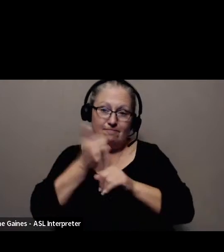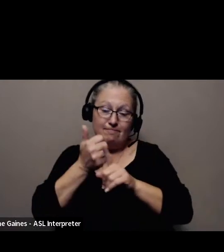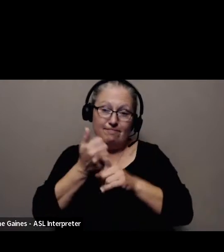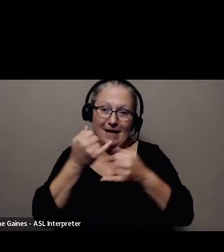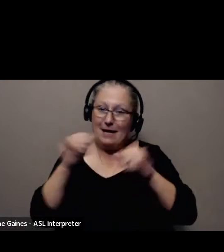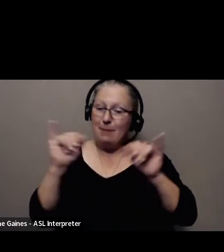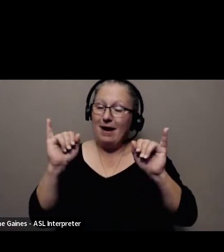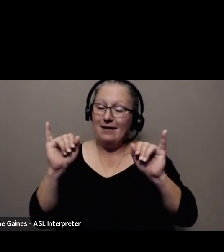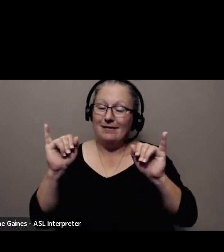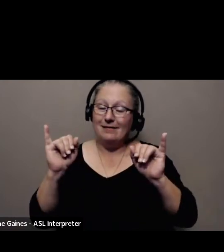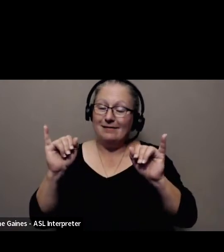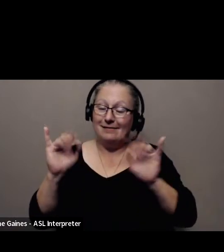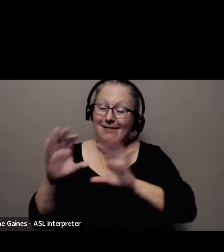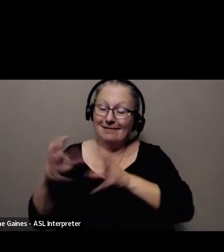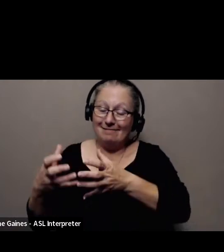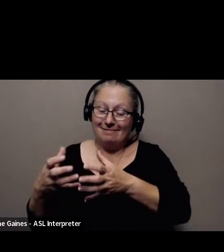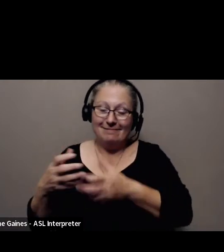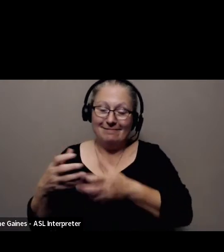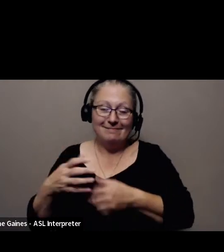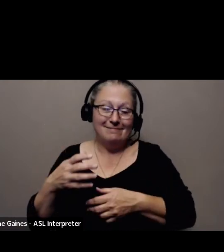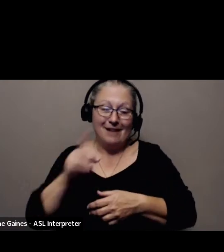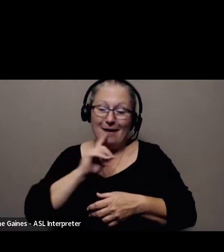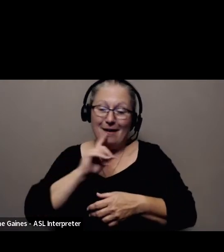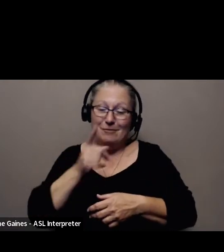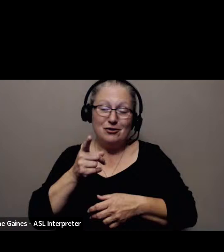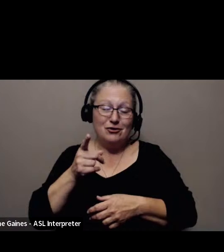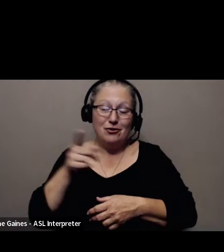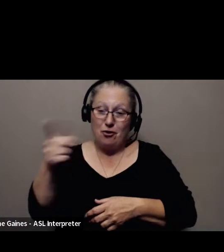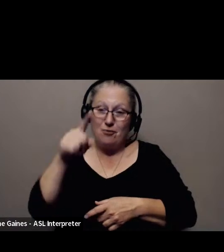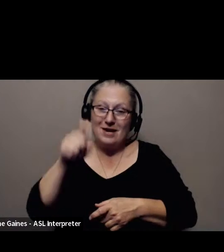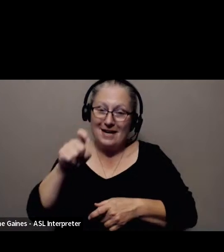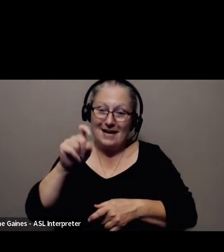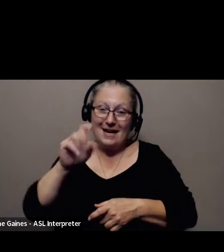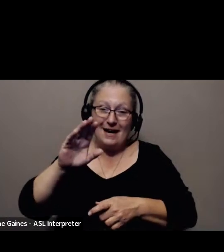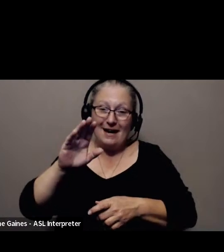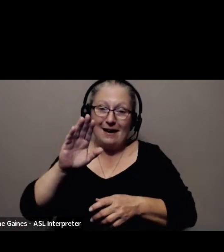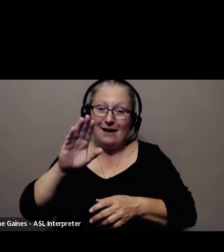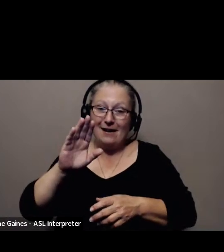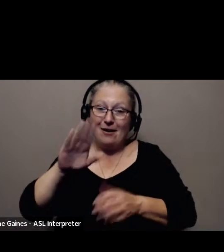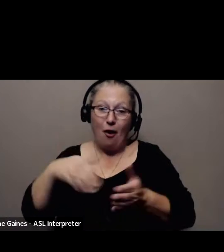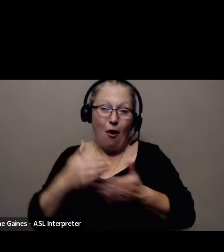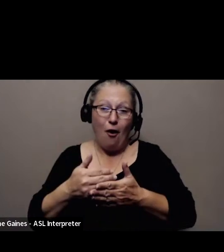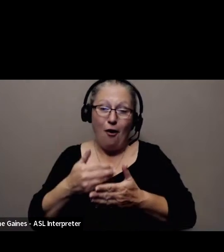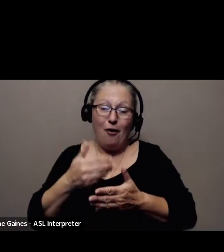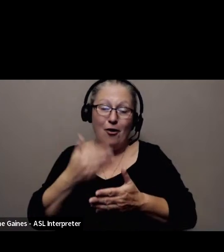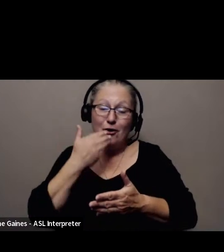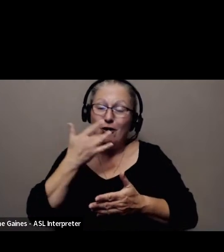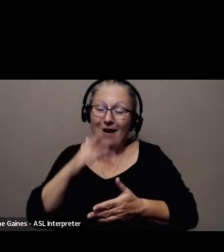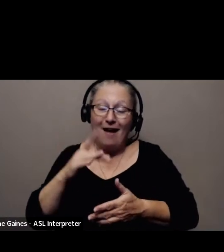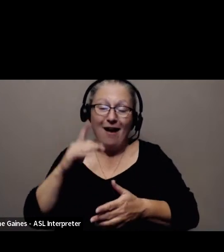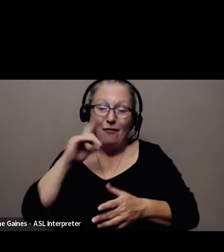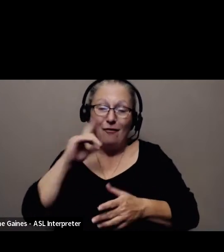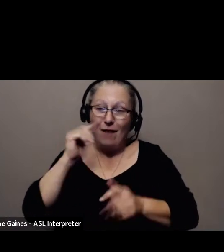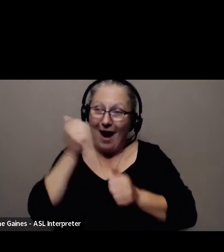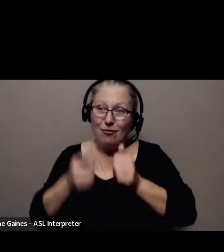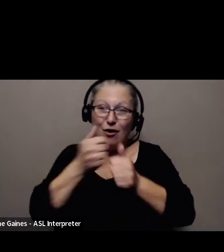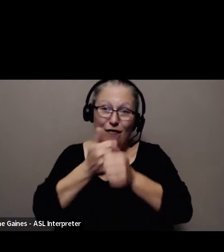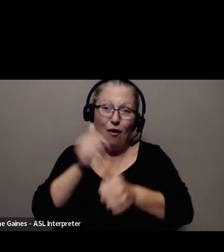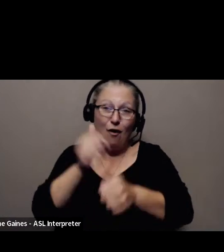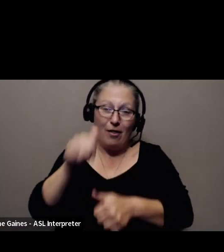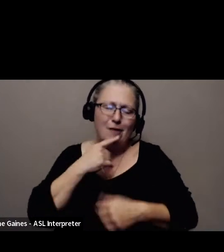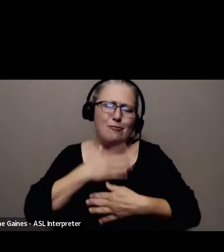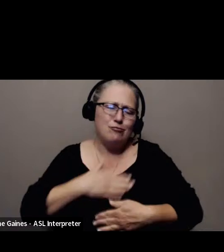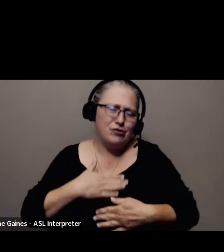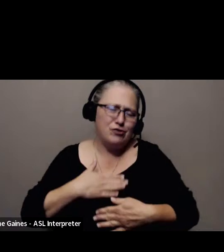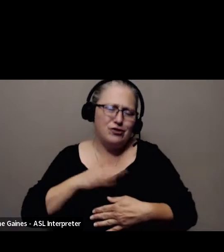lot, and I'm sure you'll need all the luck to get everybody to follow that. So, but anyway, I appreciate